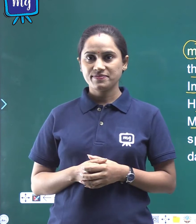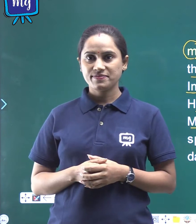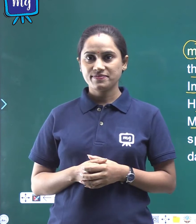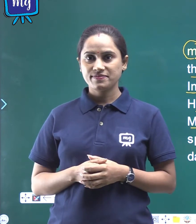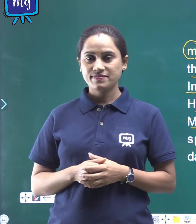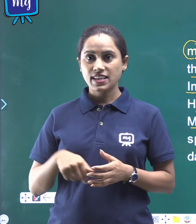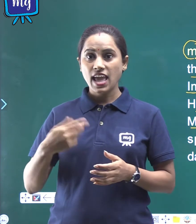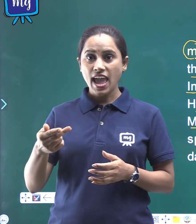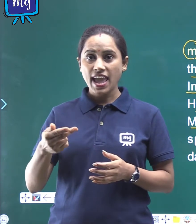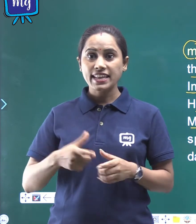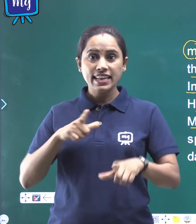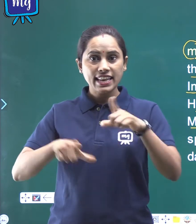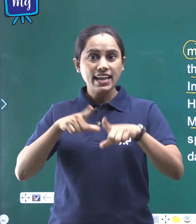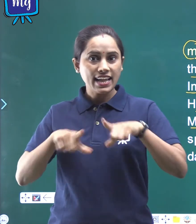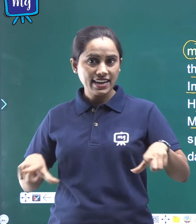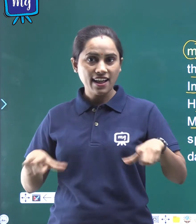and Kannada